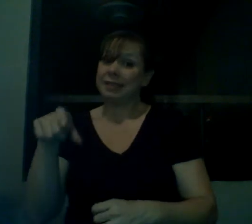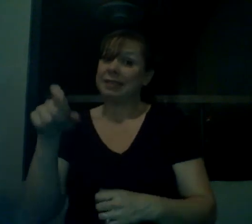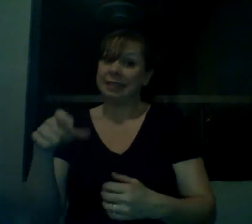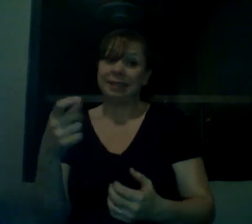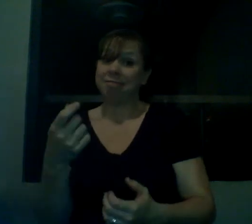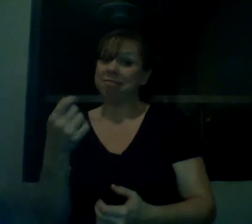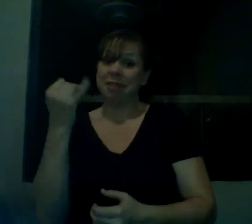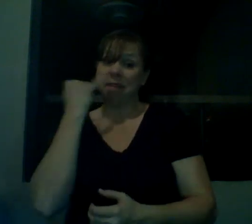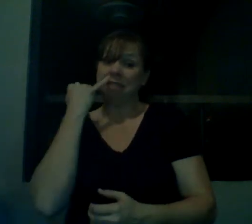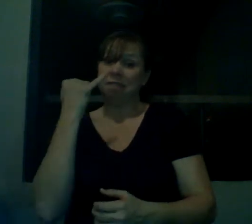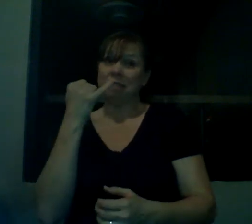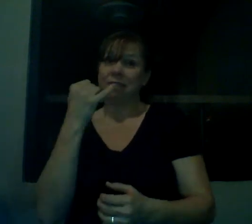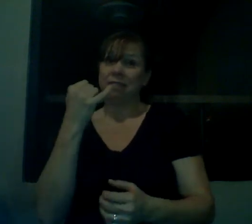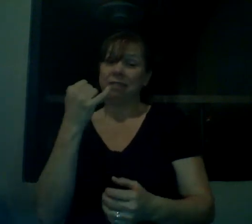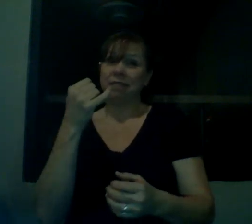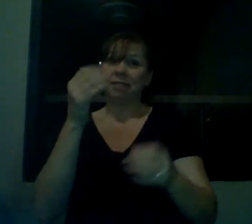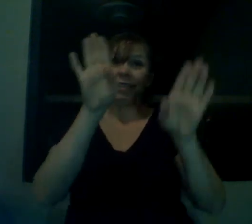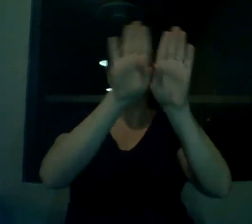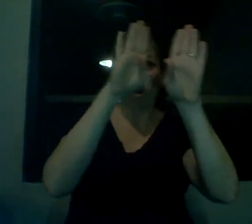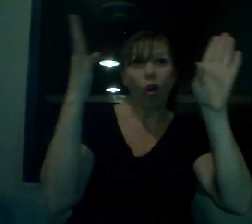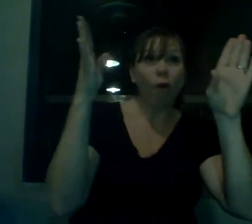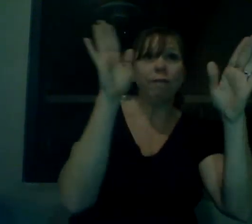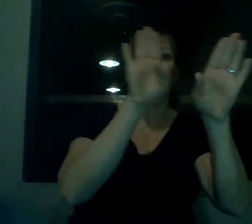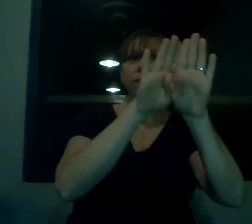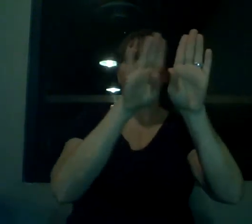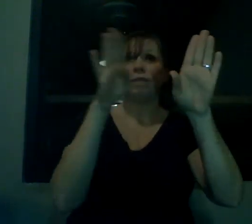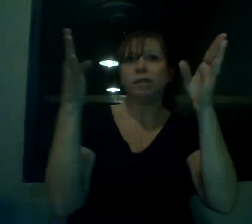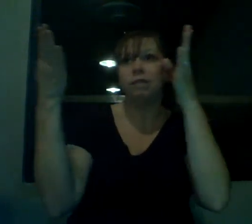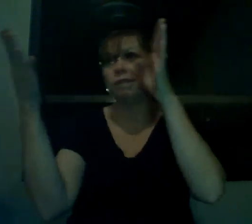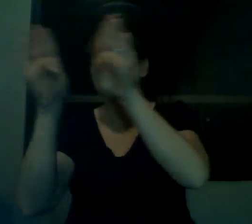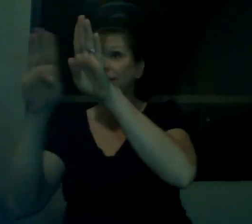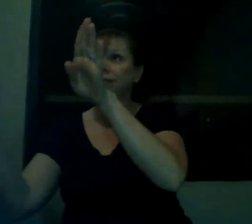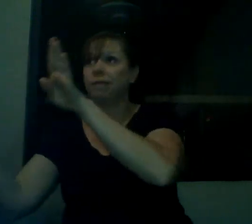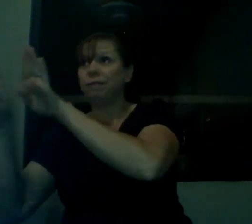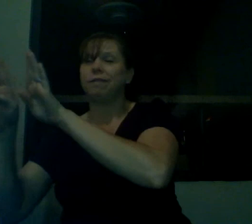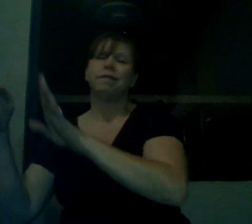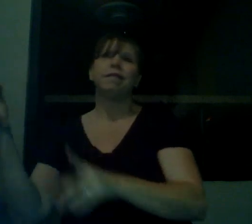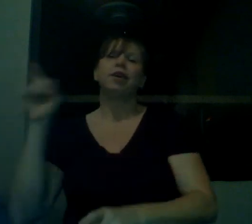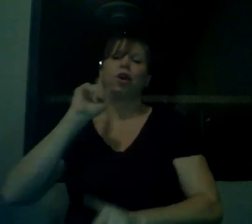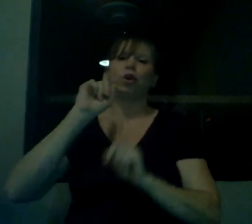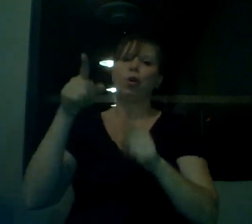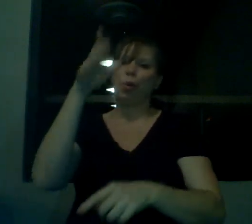How about that? What is it?